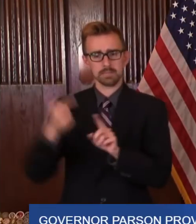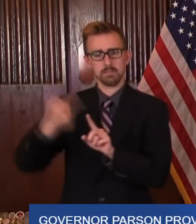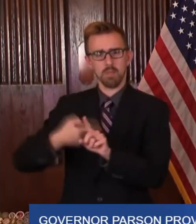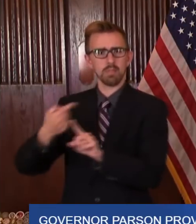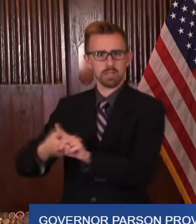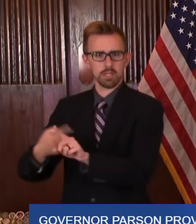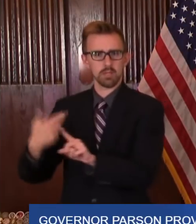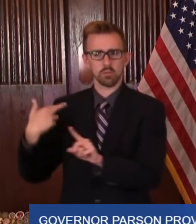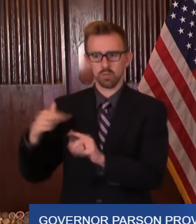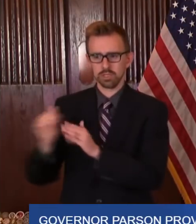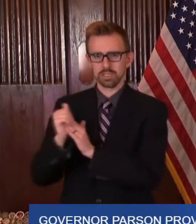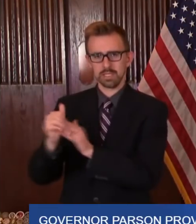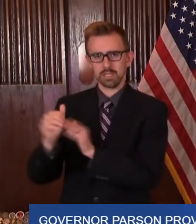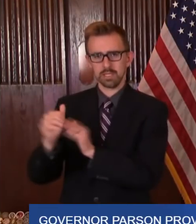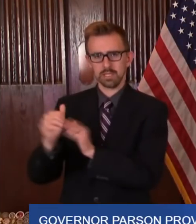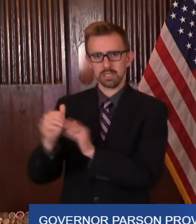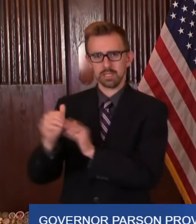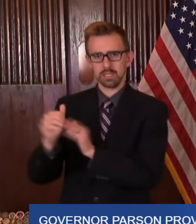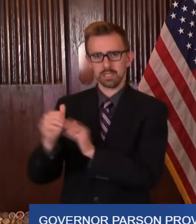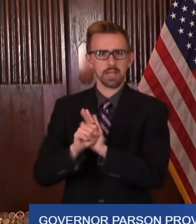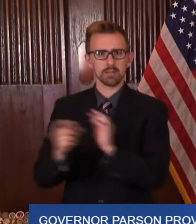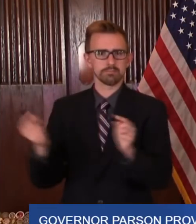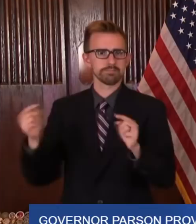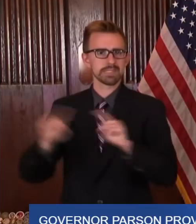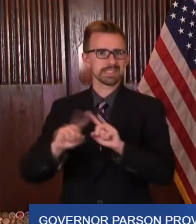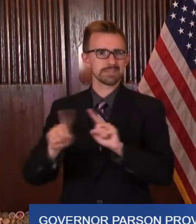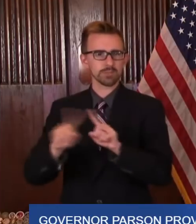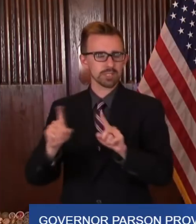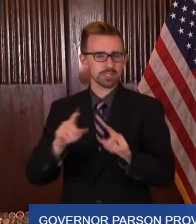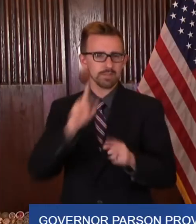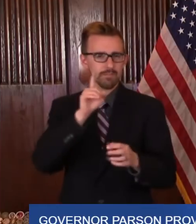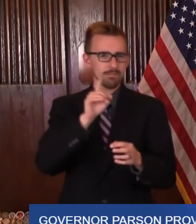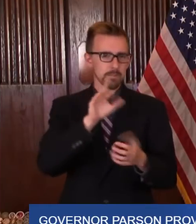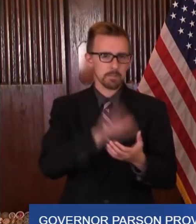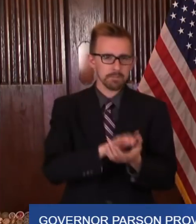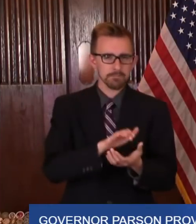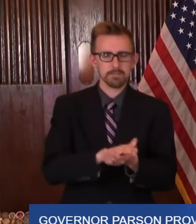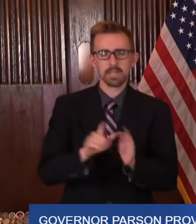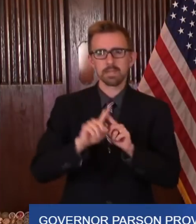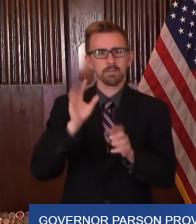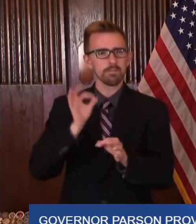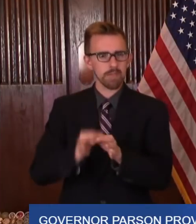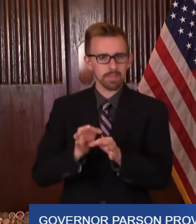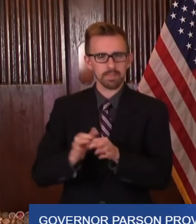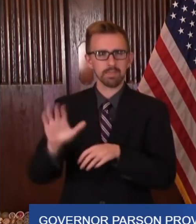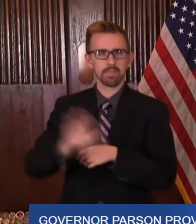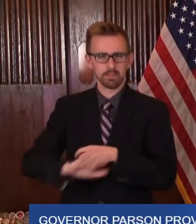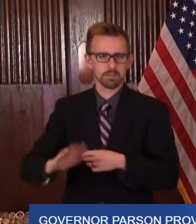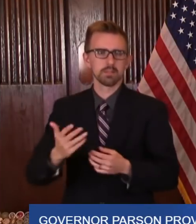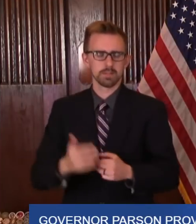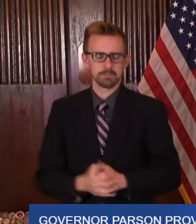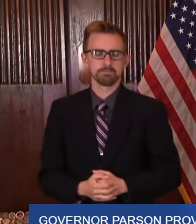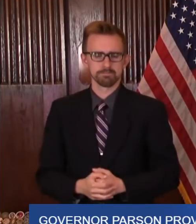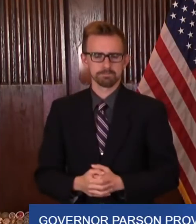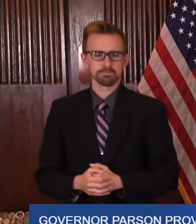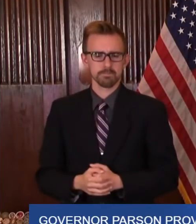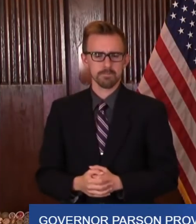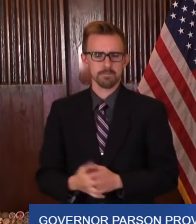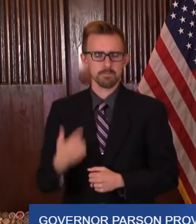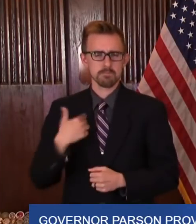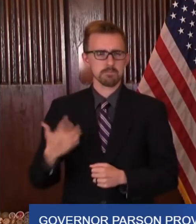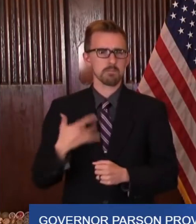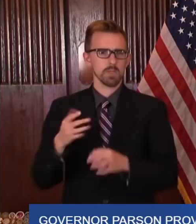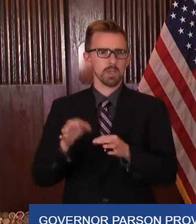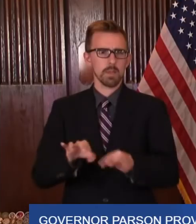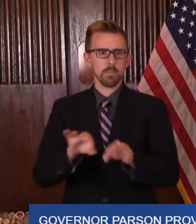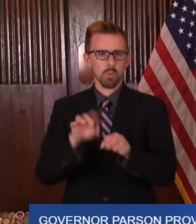with religious leaders around the state that come in from different denominations and different beliefs. And I think it's important